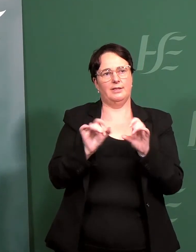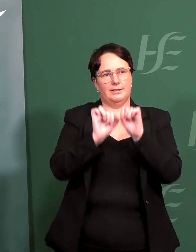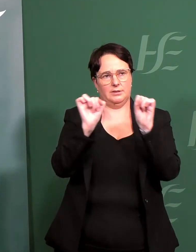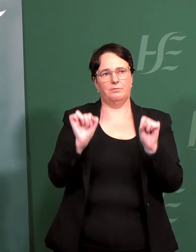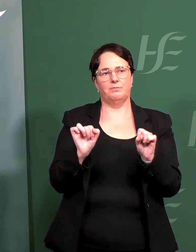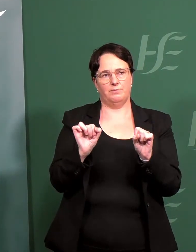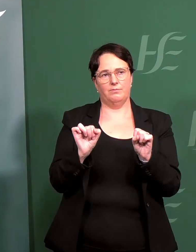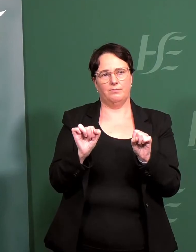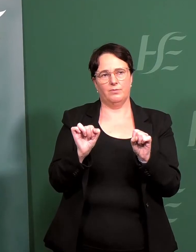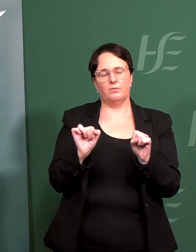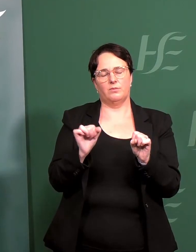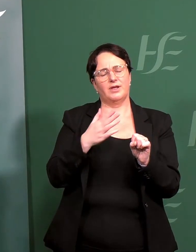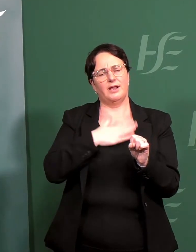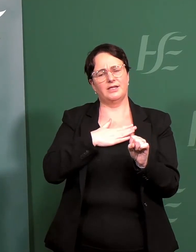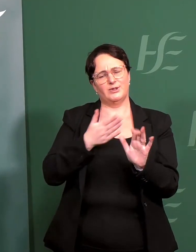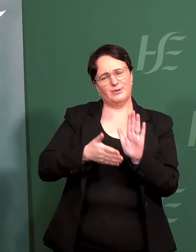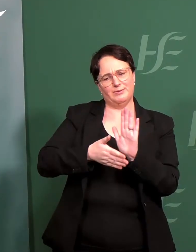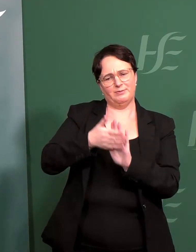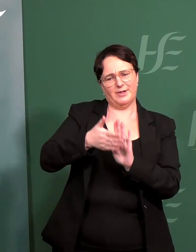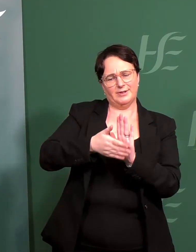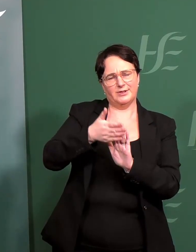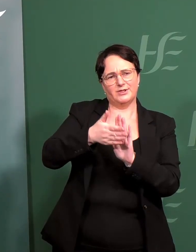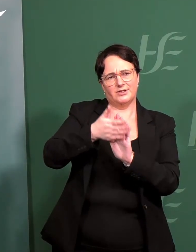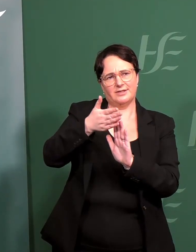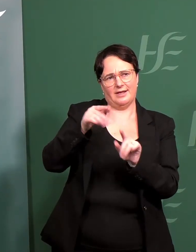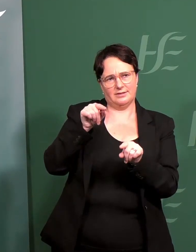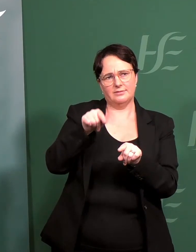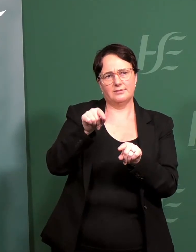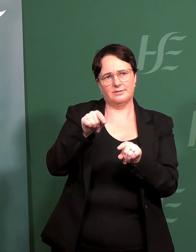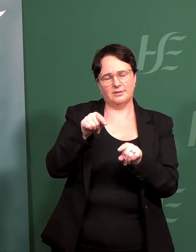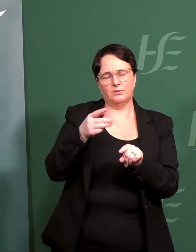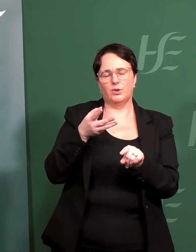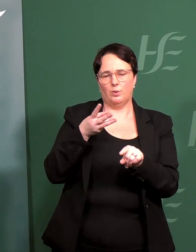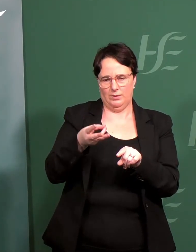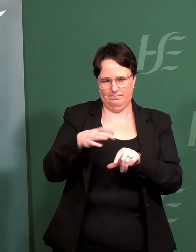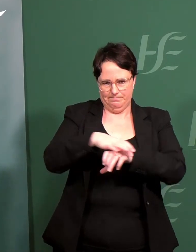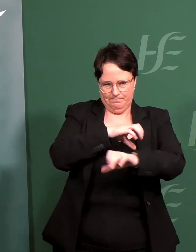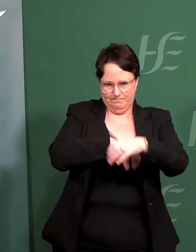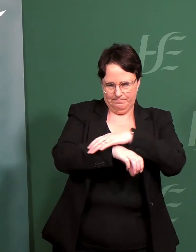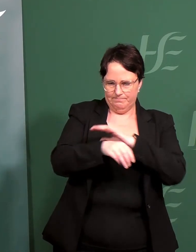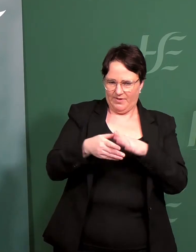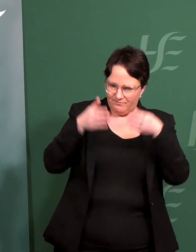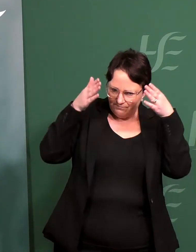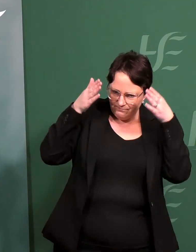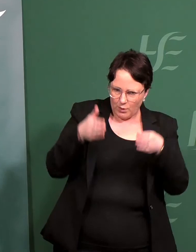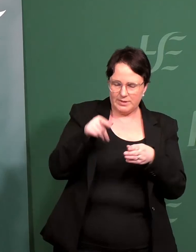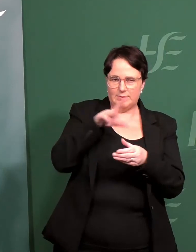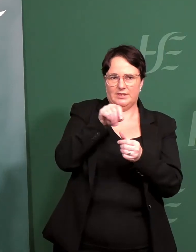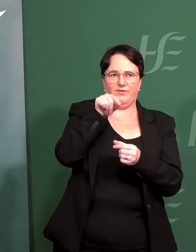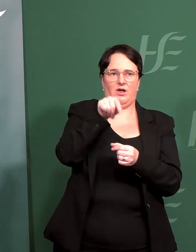think that's something we want to build on, and that's something we will continuously focus on.